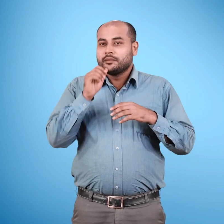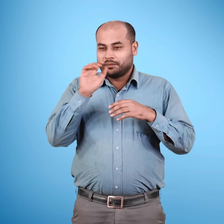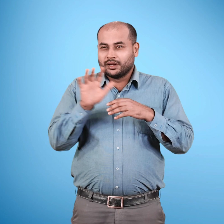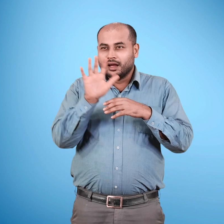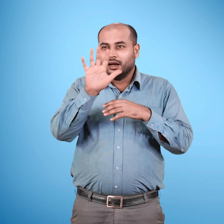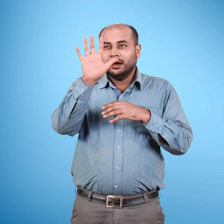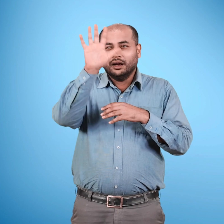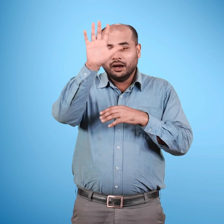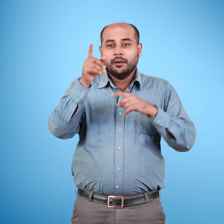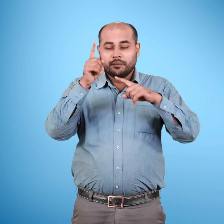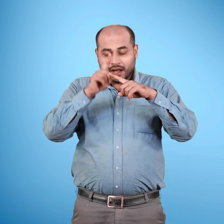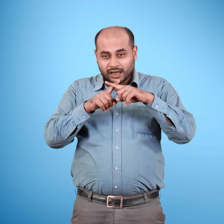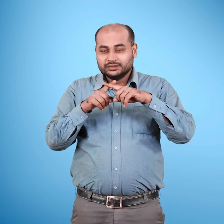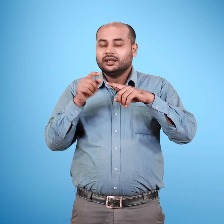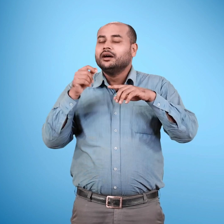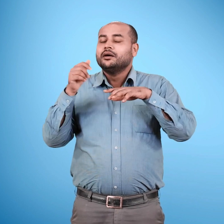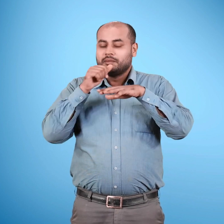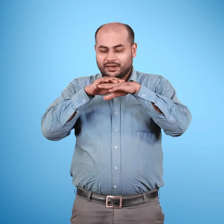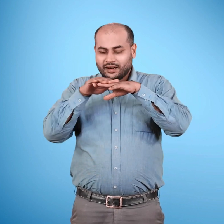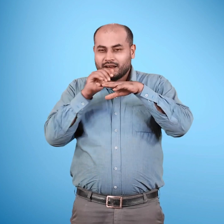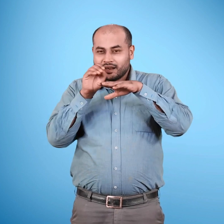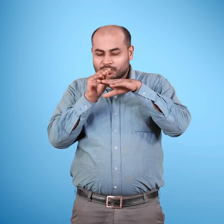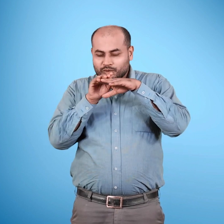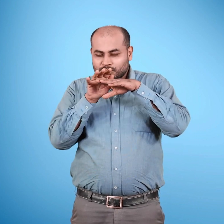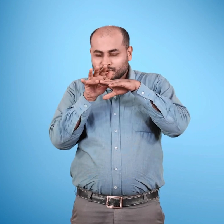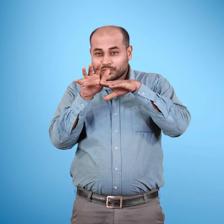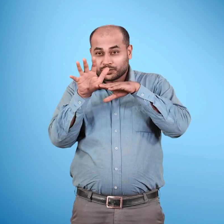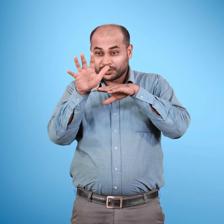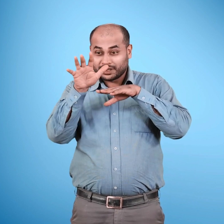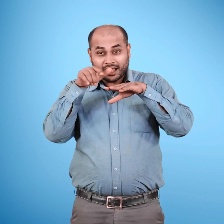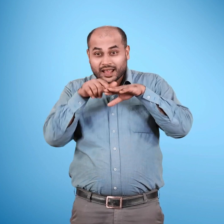Water vapor gets added to air by evaporation and transpiration.